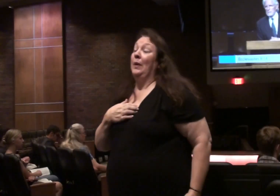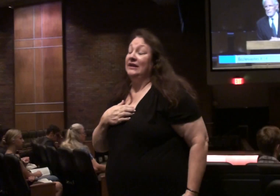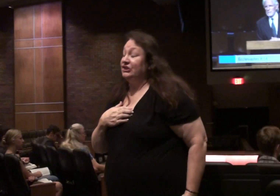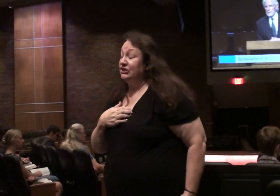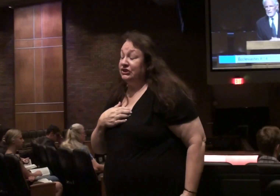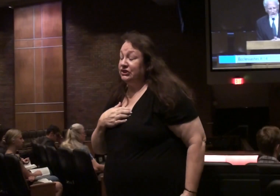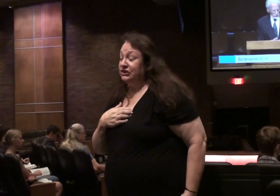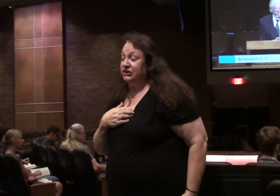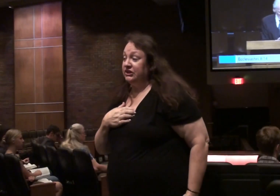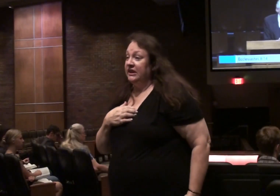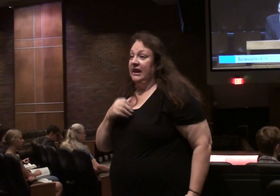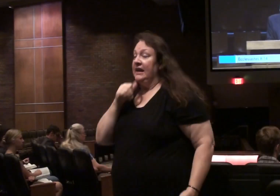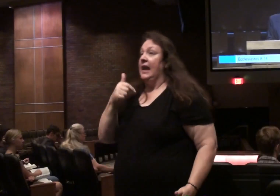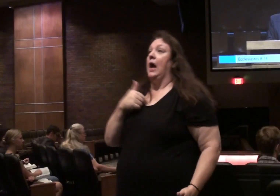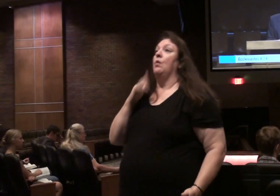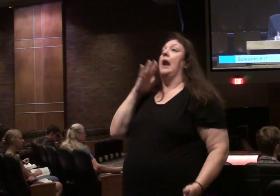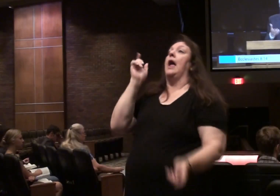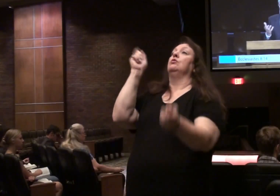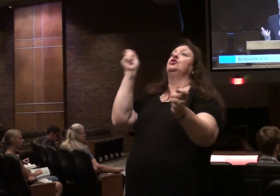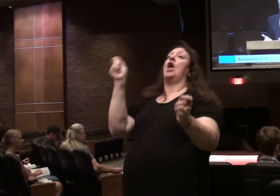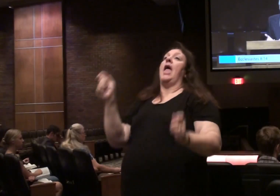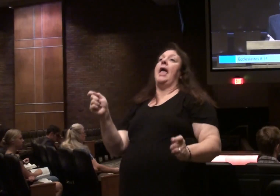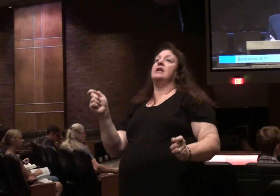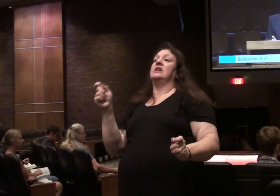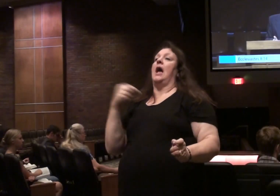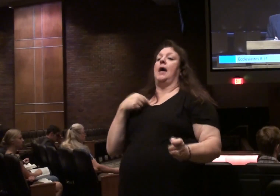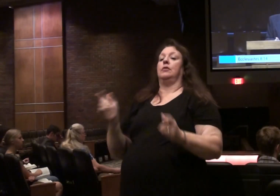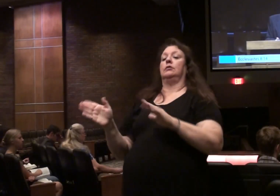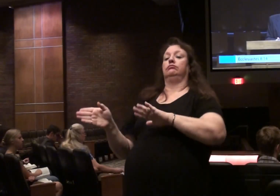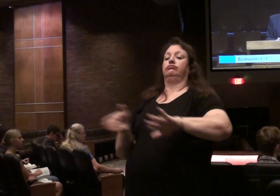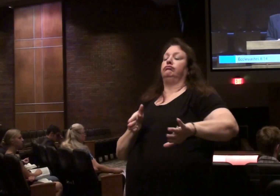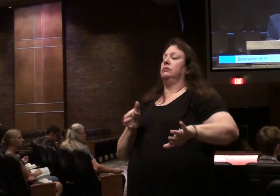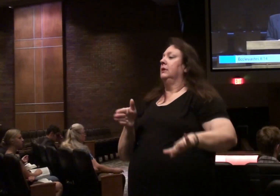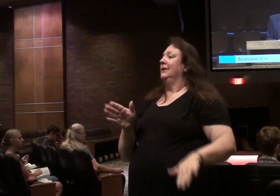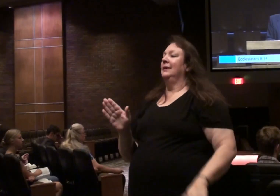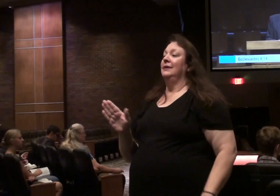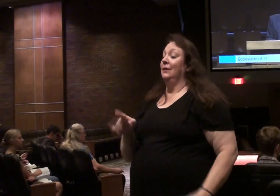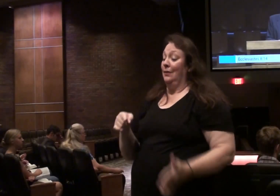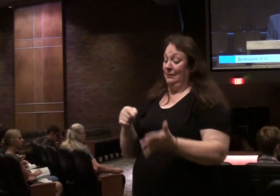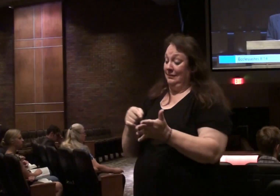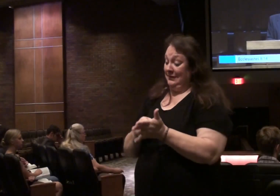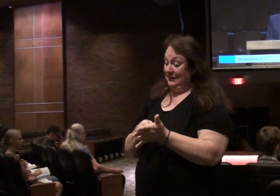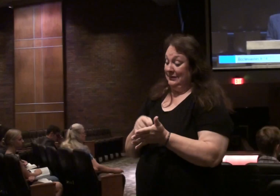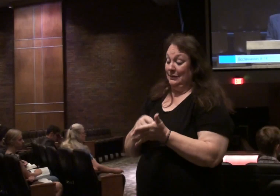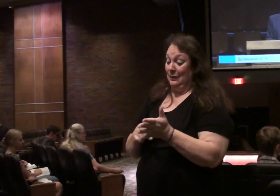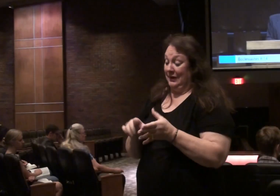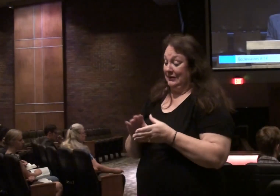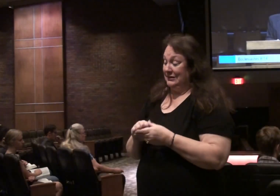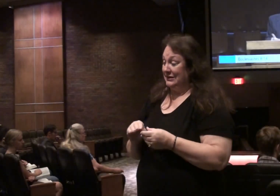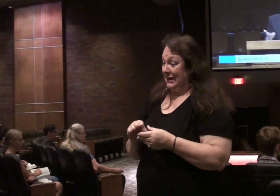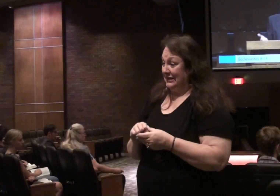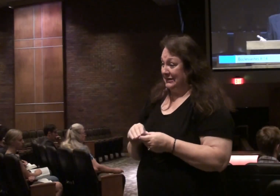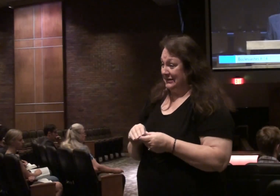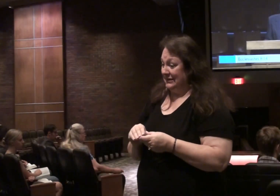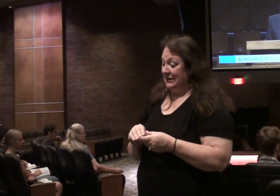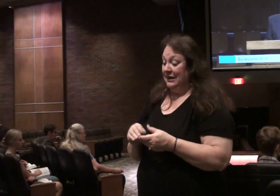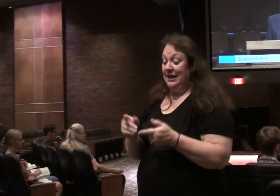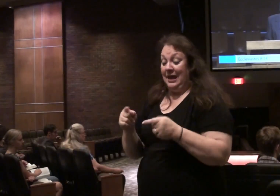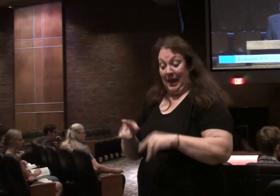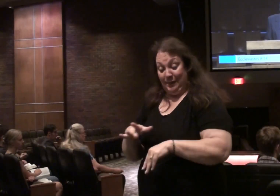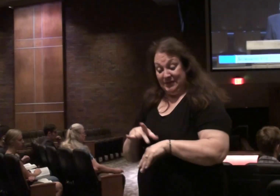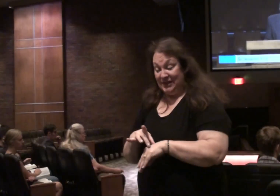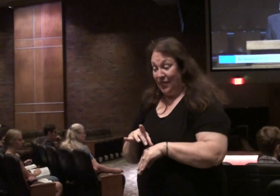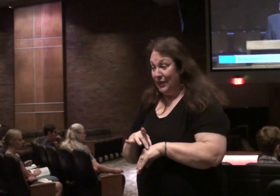be. Not what we're going to change so it won't be like this. This is what he says. This is what's done on the